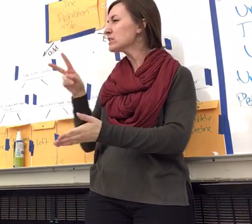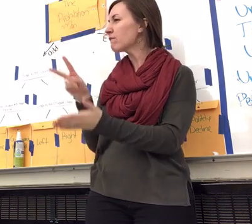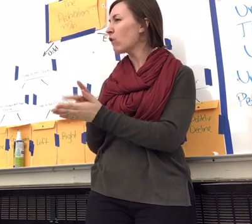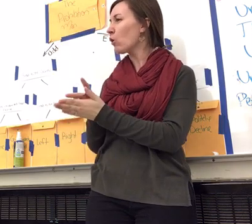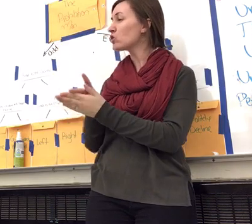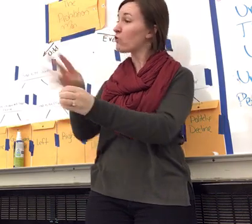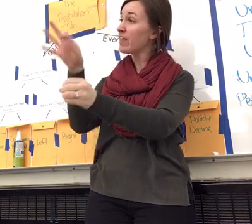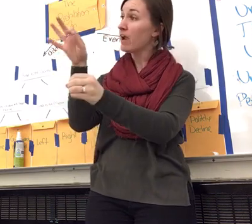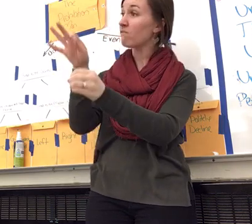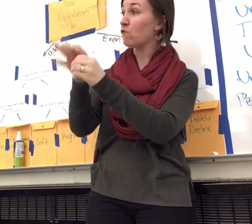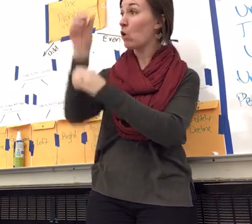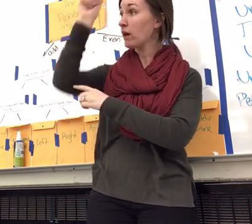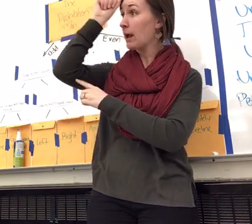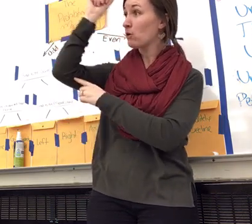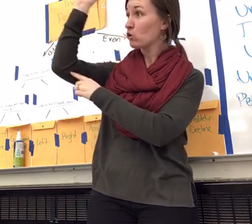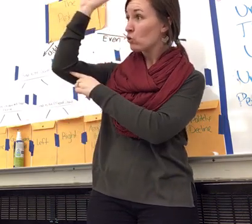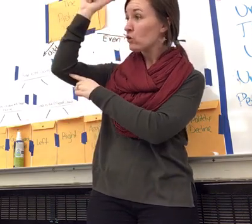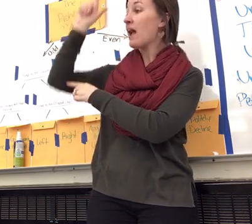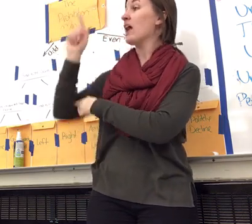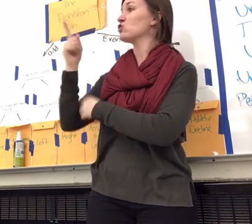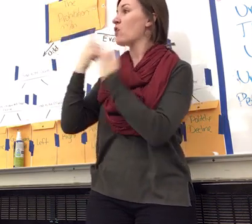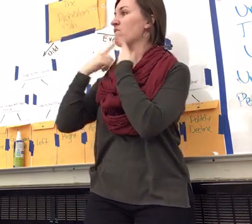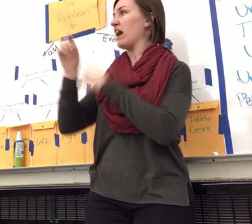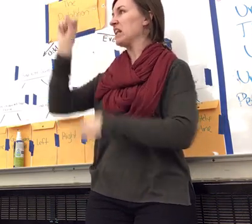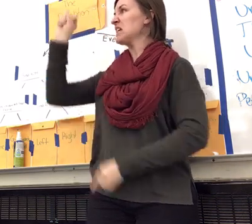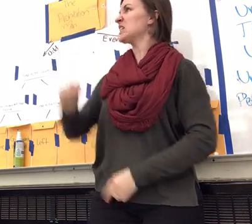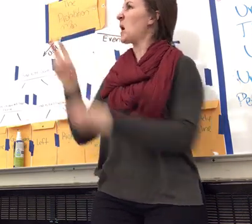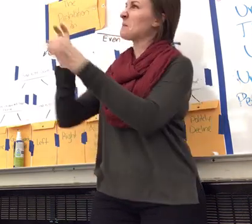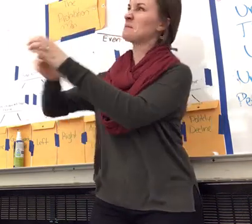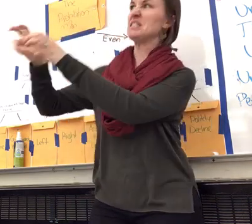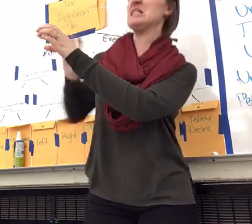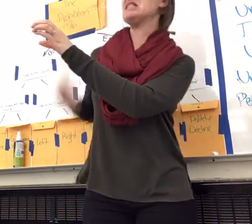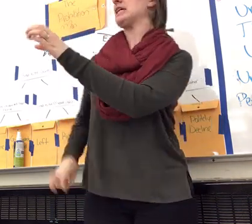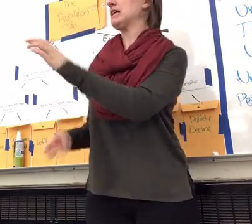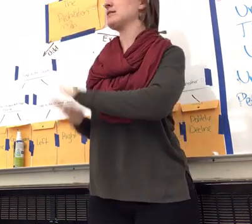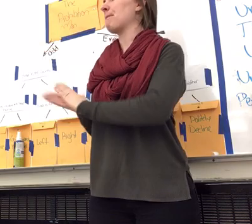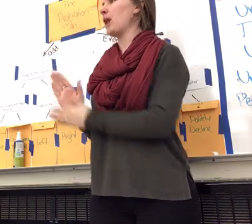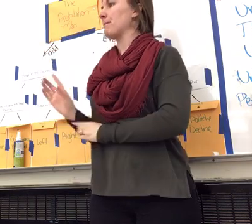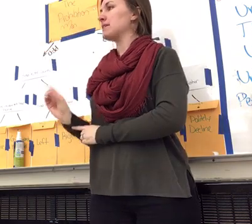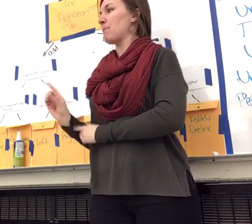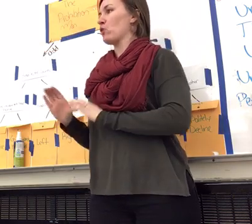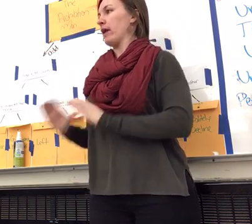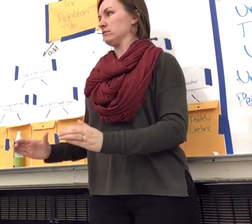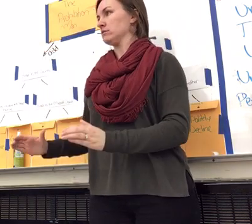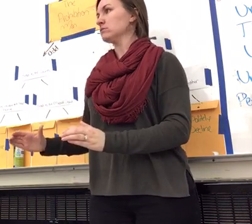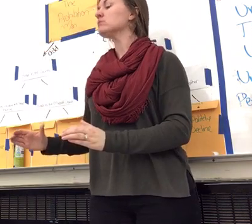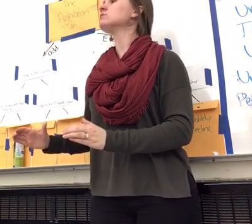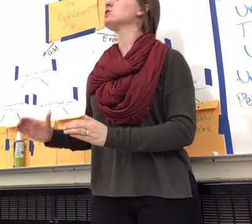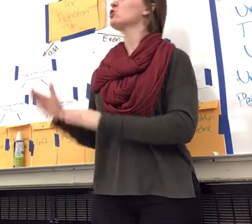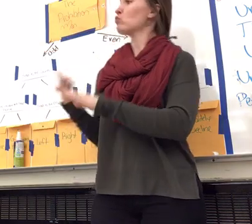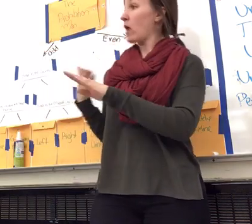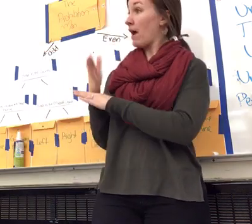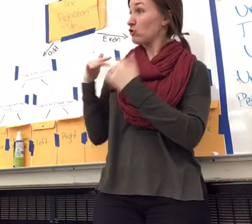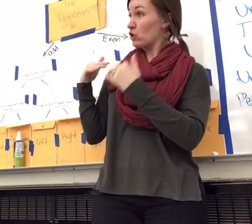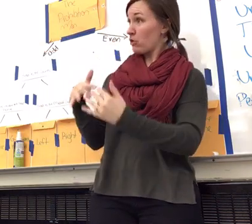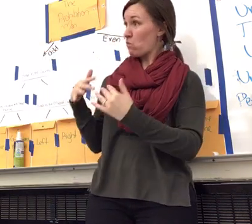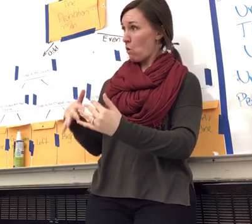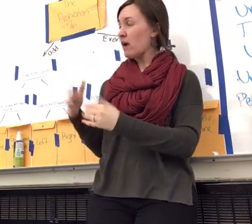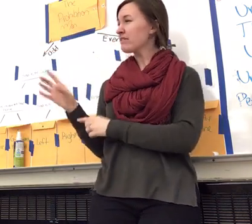and the South secedes. The South is going to be the Democrats. Following the war, the Republican Party kind of splits into two. The moderates are going to